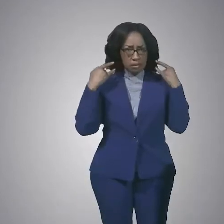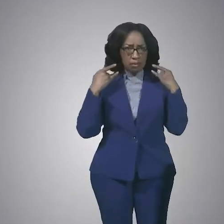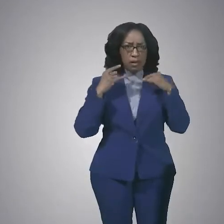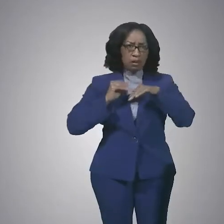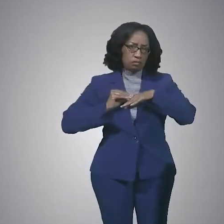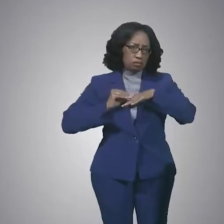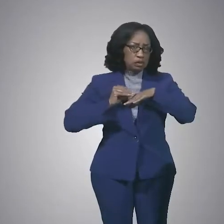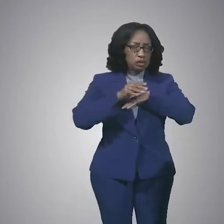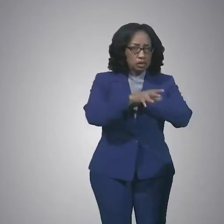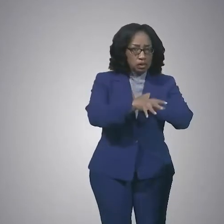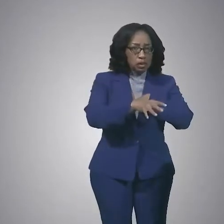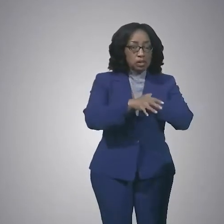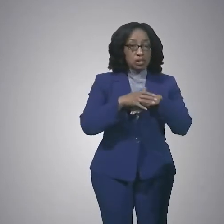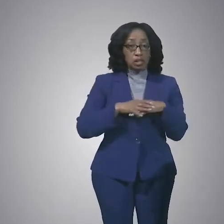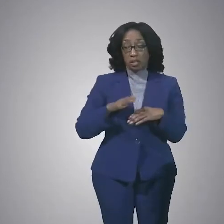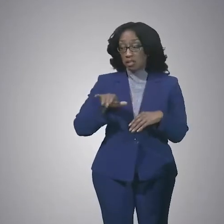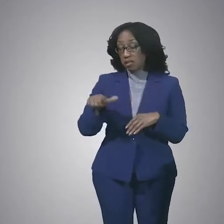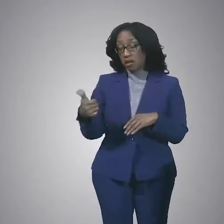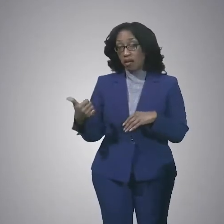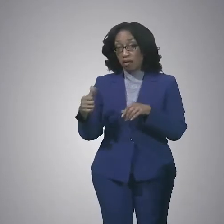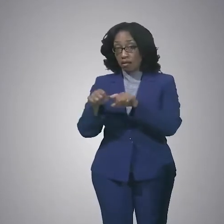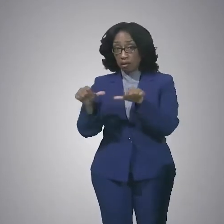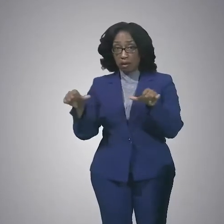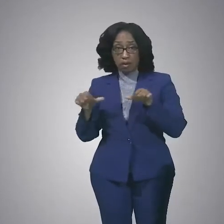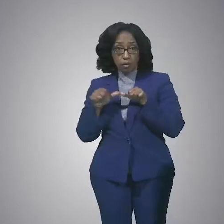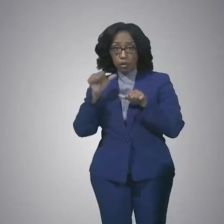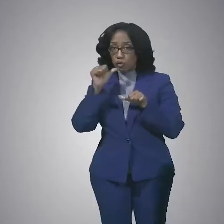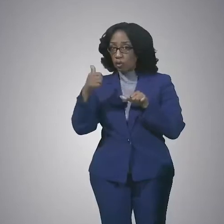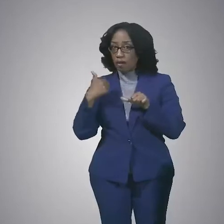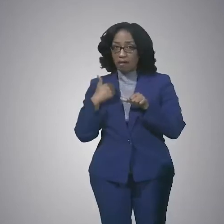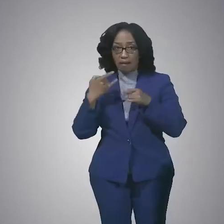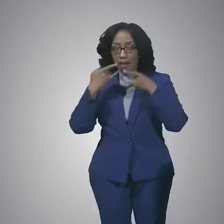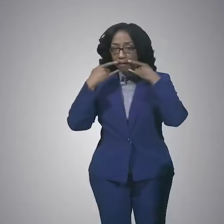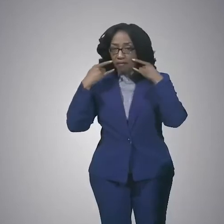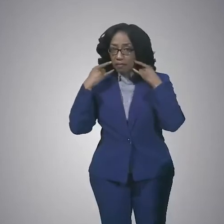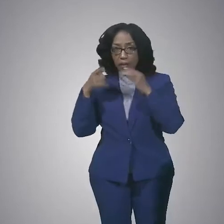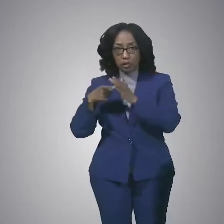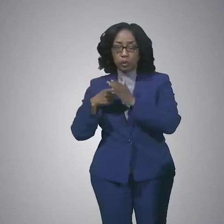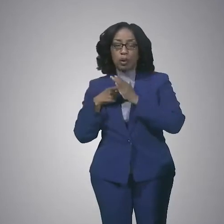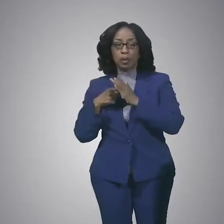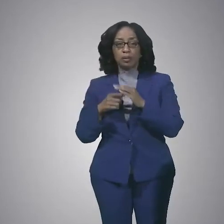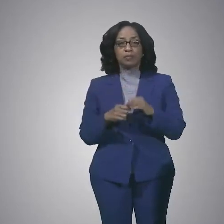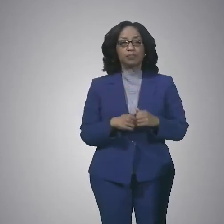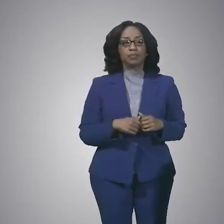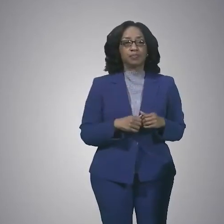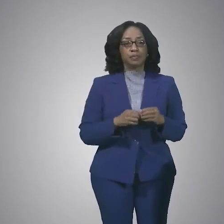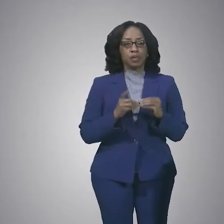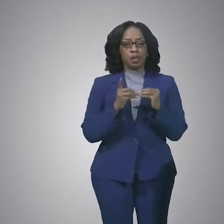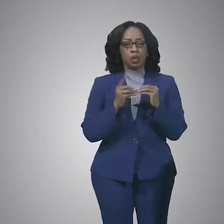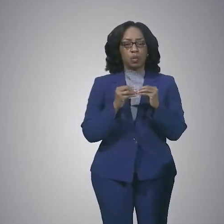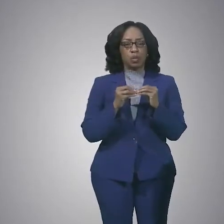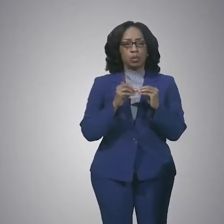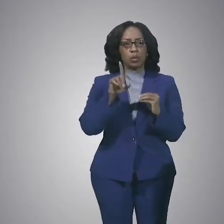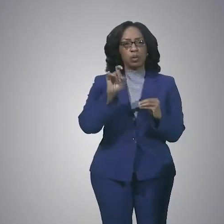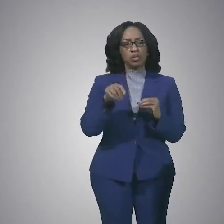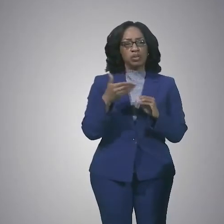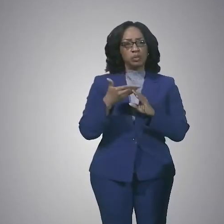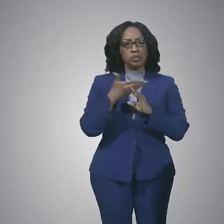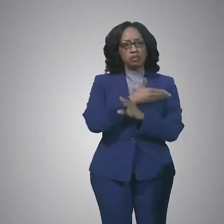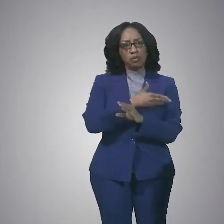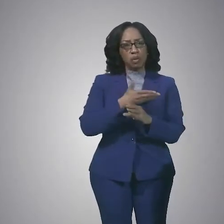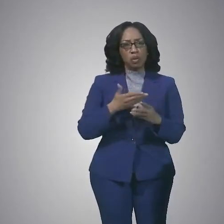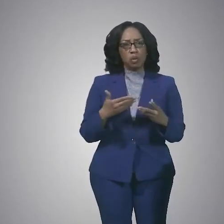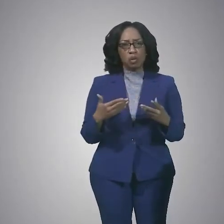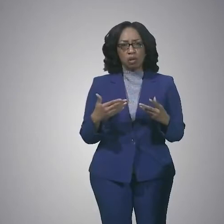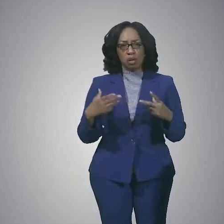urban areas have not had mask requirements. Got it. And one more, ahead of the holiday season, what would you